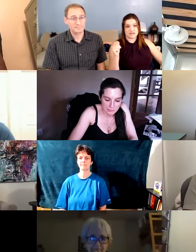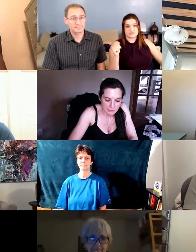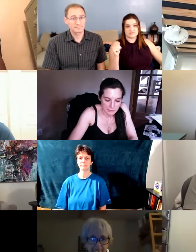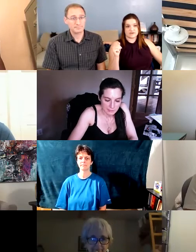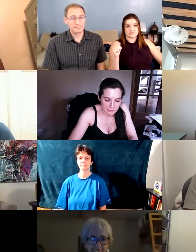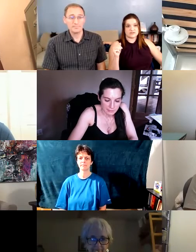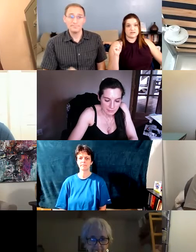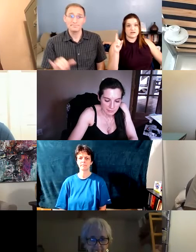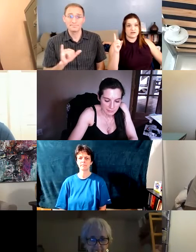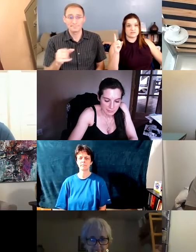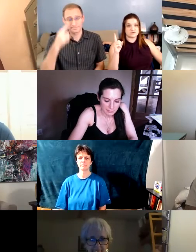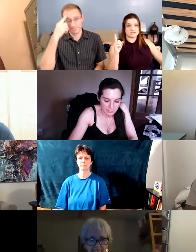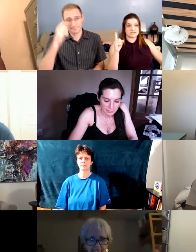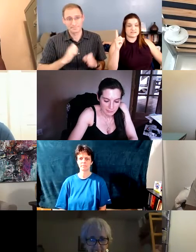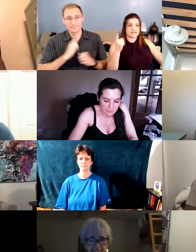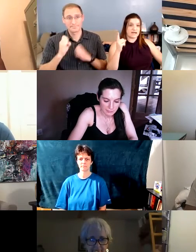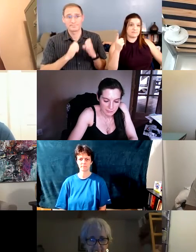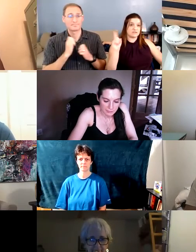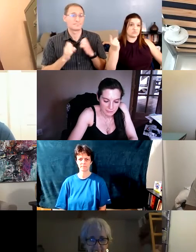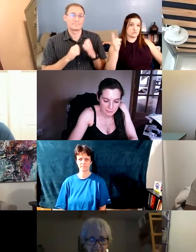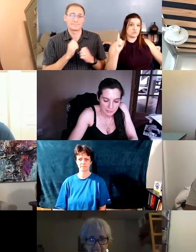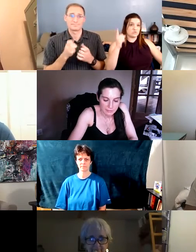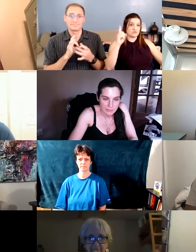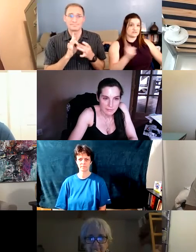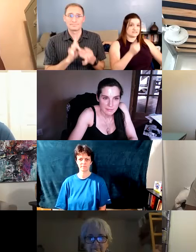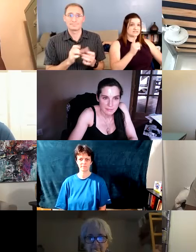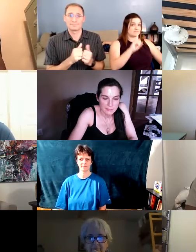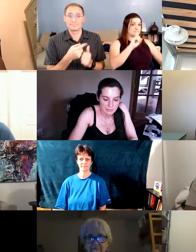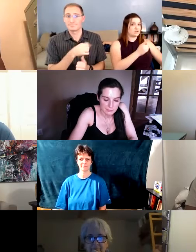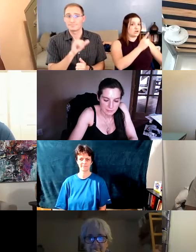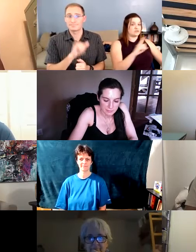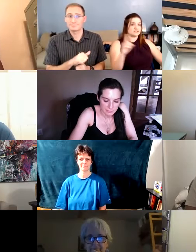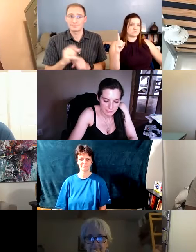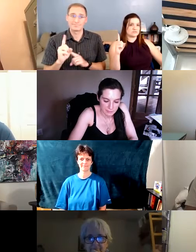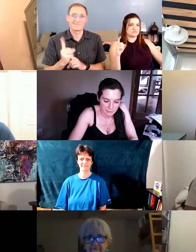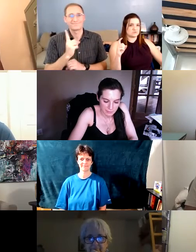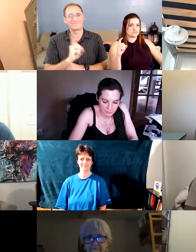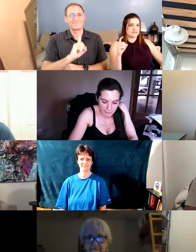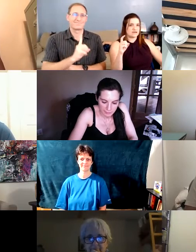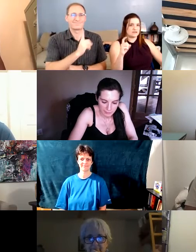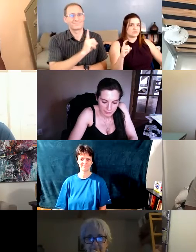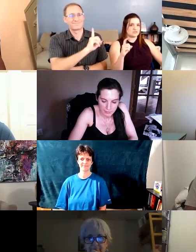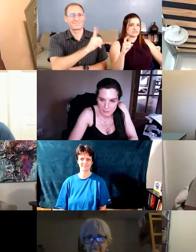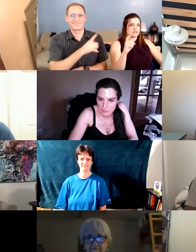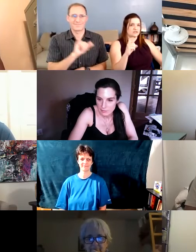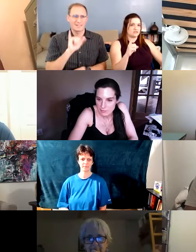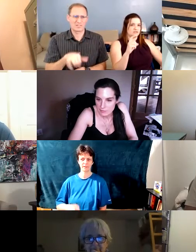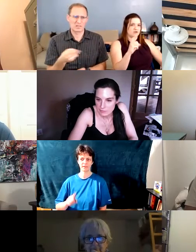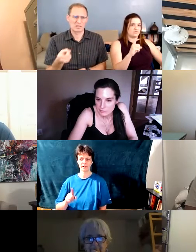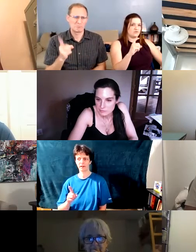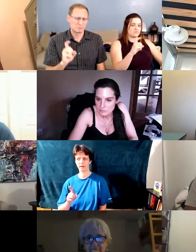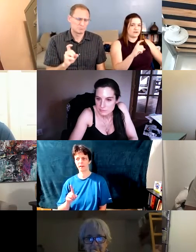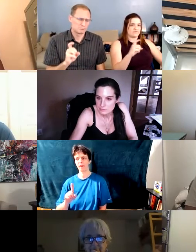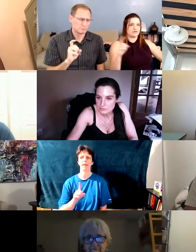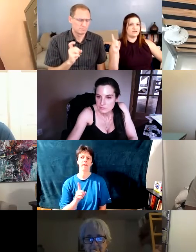those classifiers. This person is happy, just woohoo, they're skipping along. This person's more sad and they're just kind